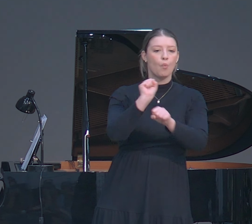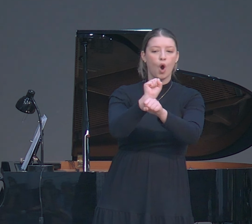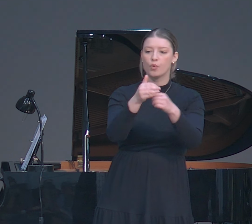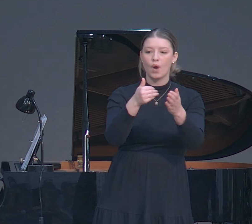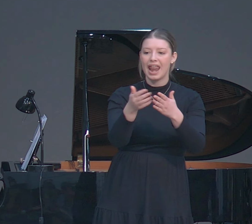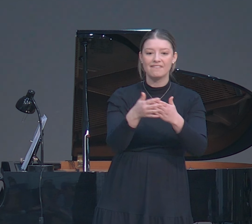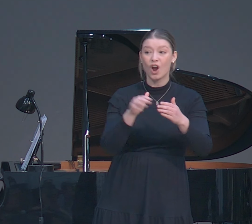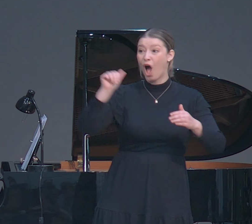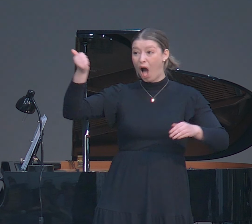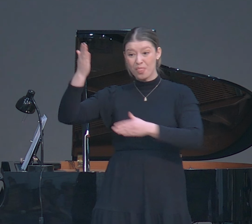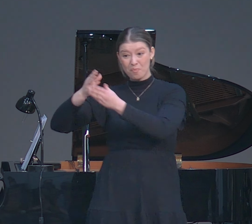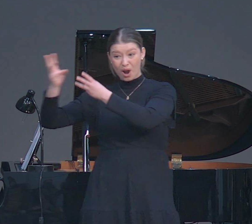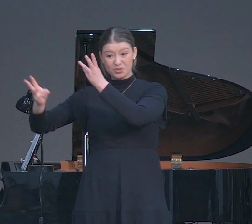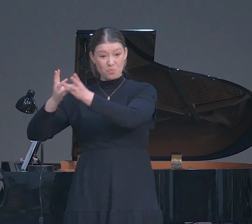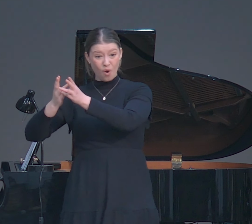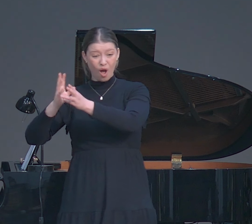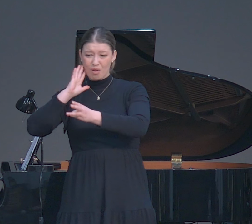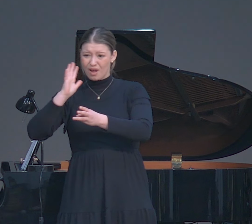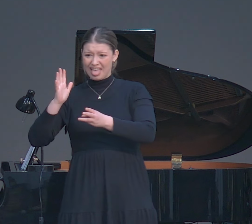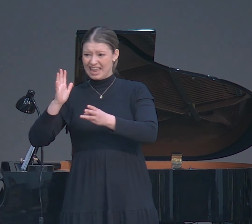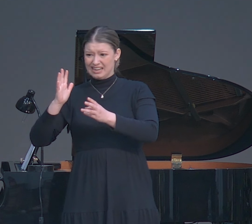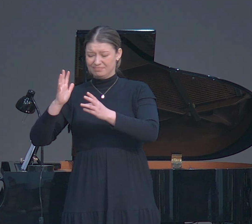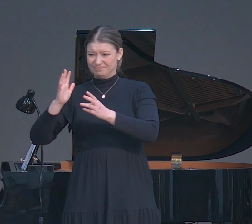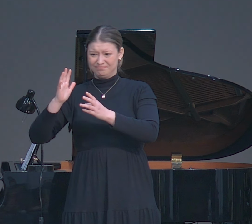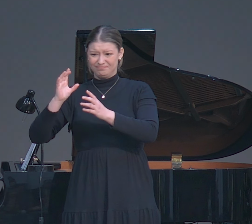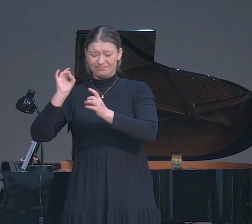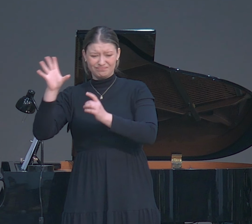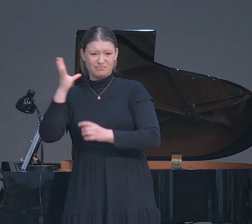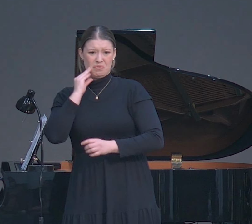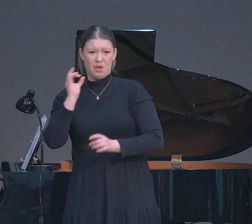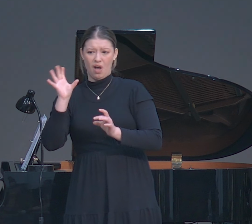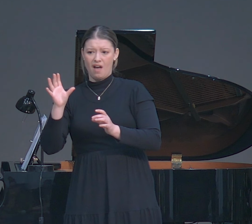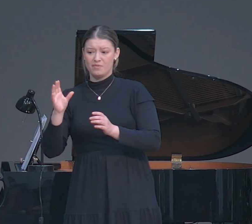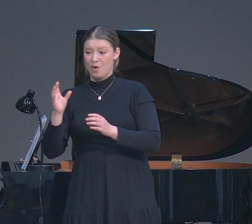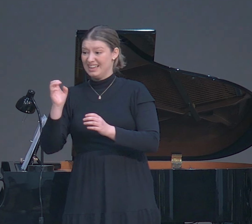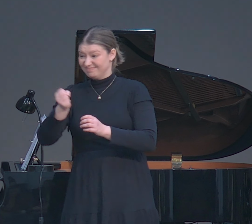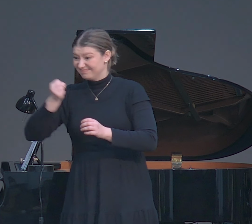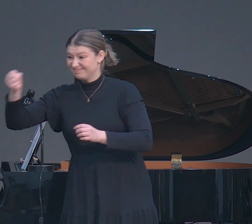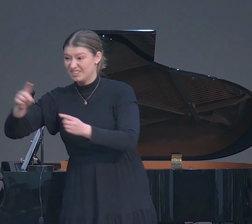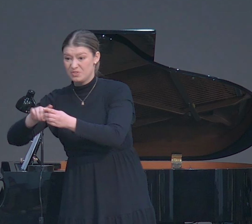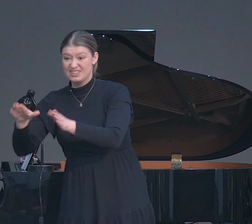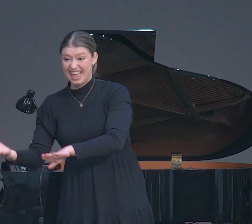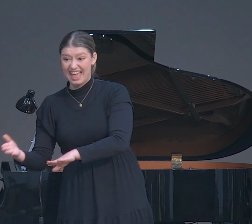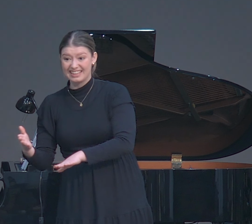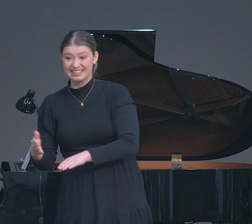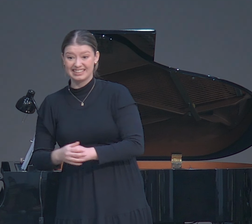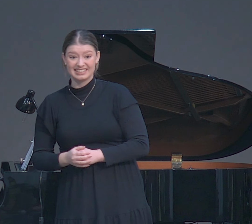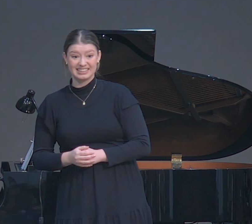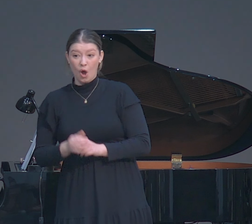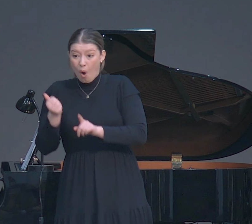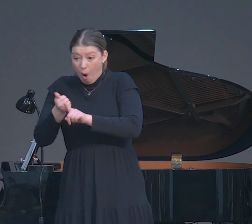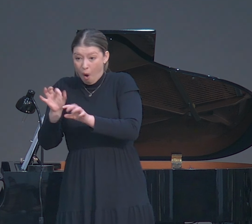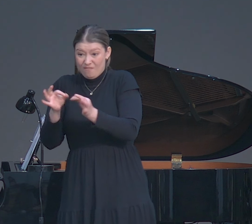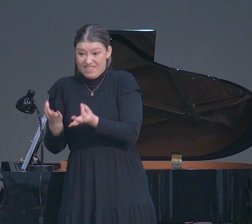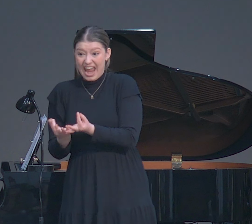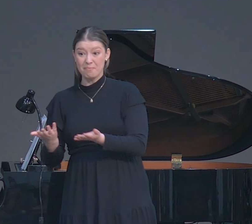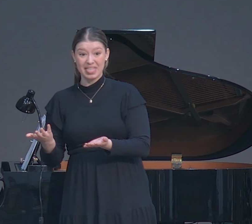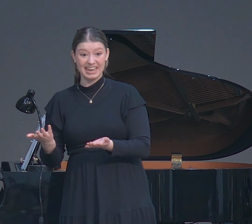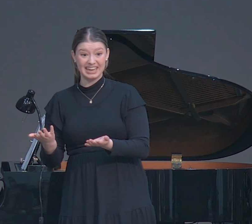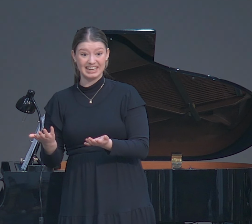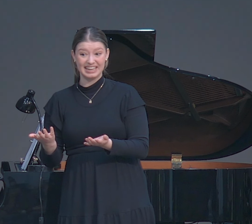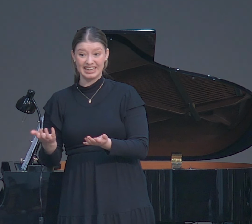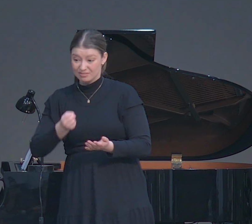Families in other parts of the world are being torn apart by Christianity, and they're being put to death. Some of them are getting turned in by their own family.